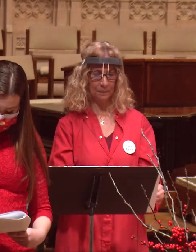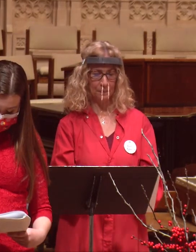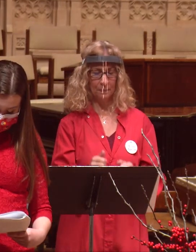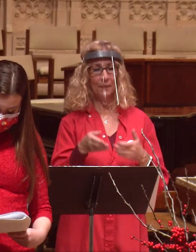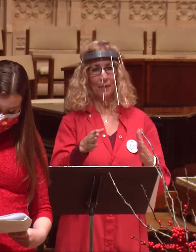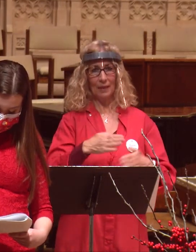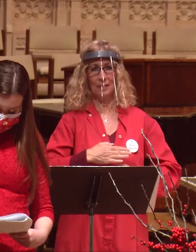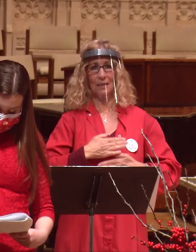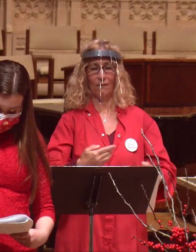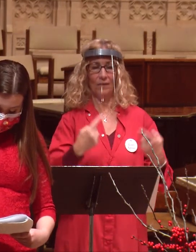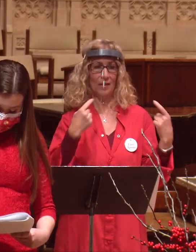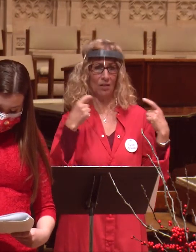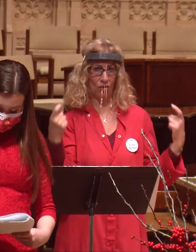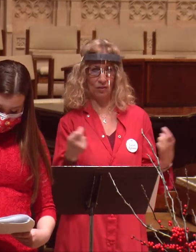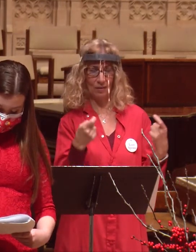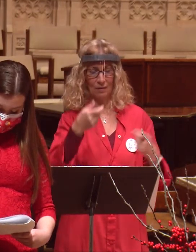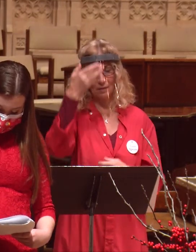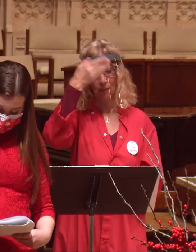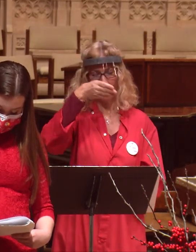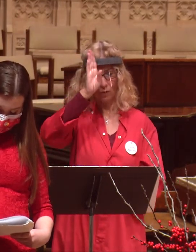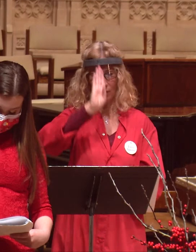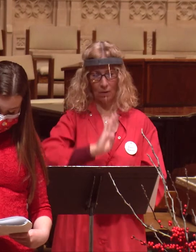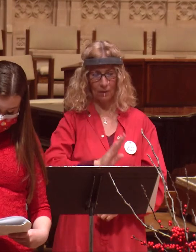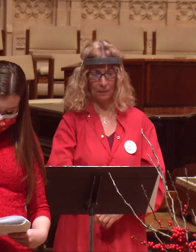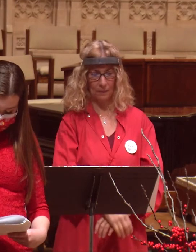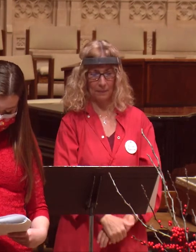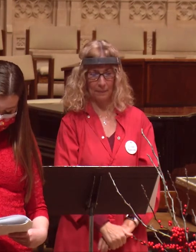Let us confess our sins before God.